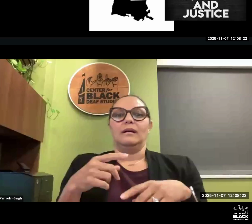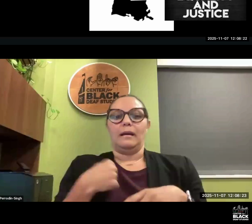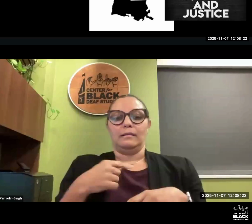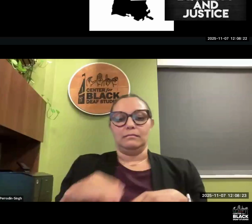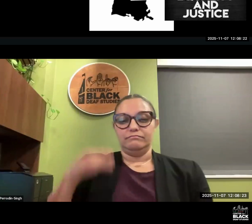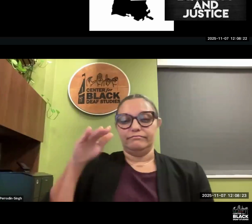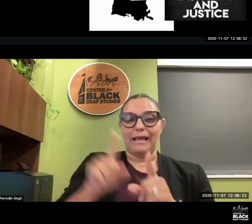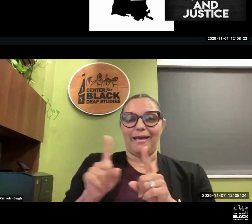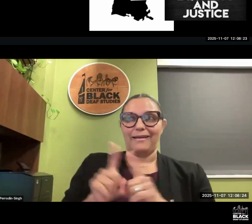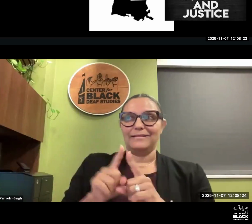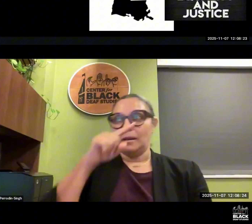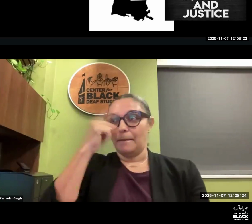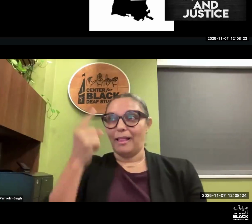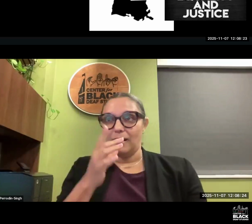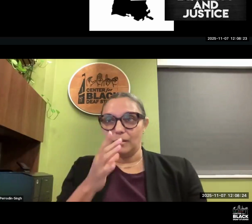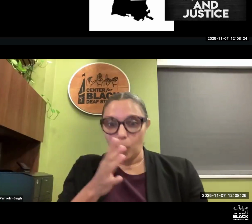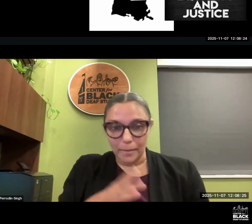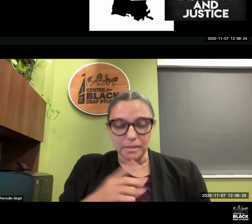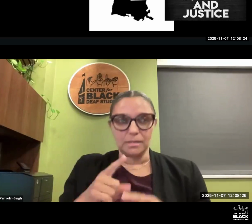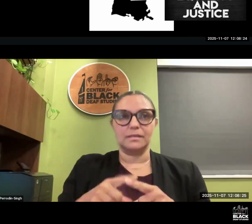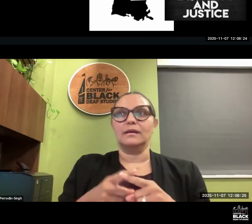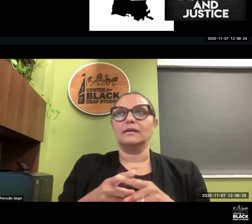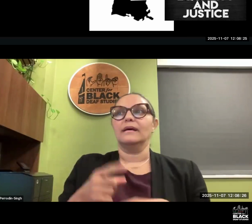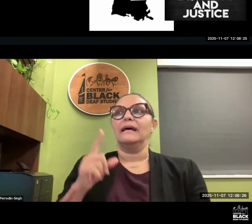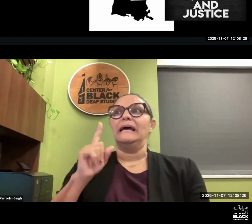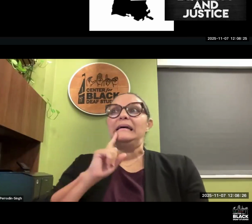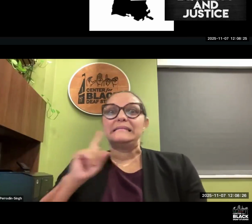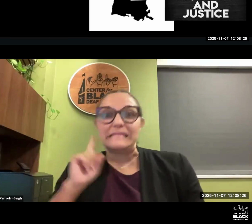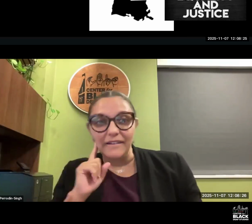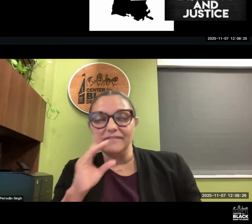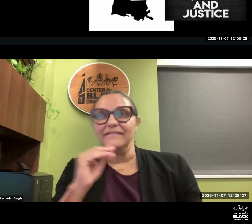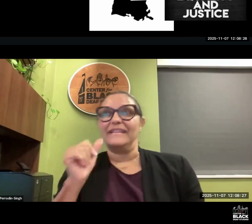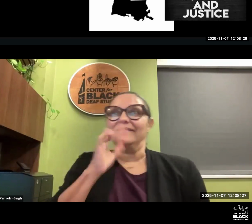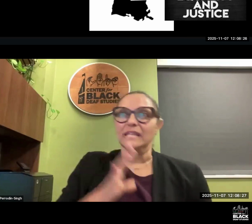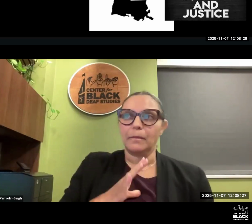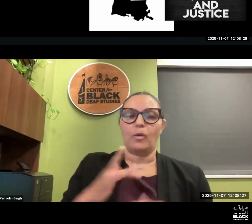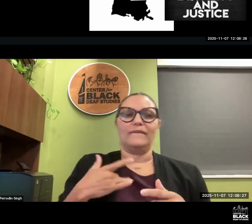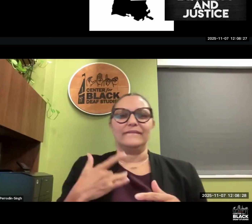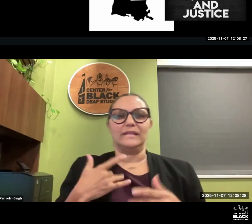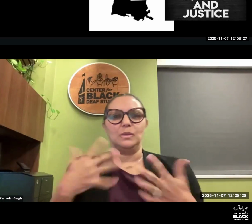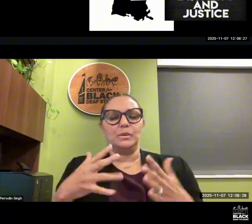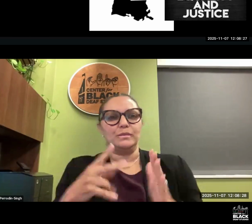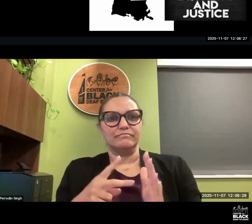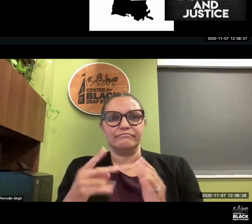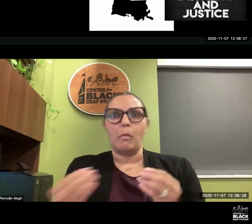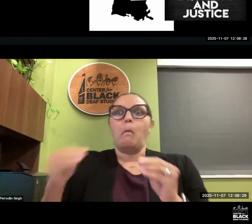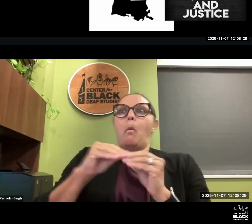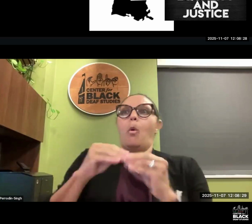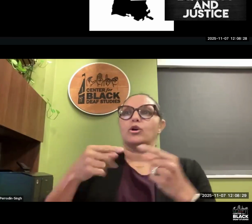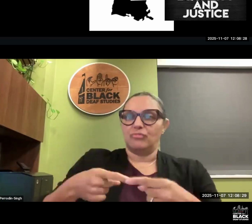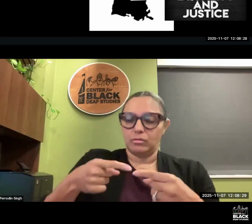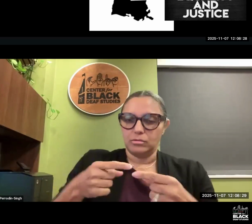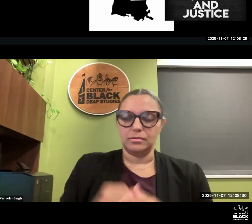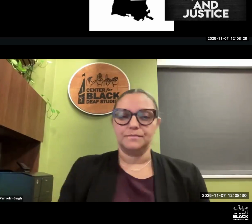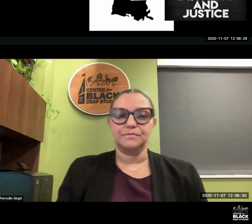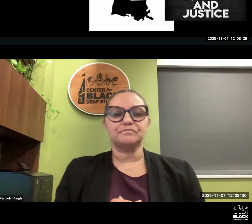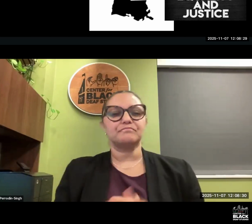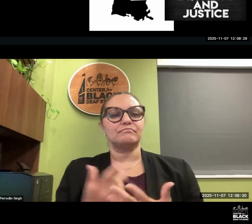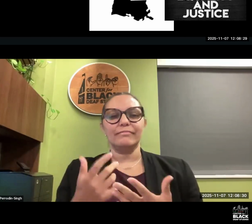of adversities faced there. And so as a Black deaf woman, someone who was deaf,